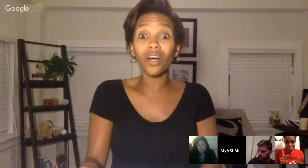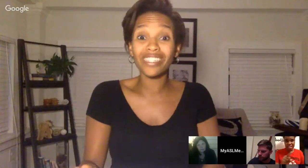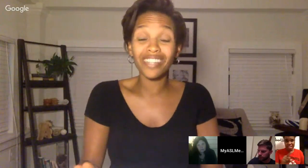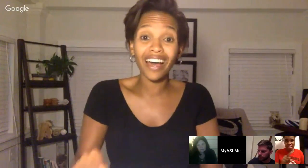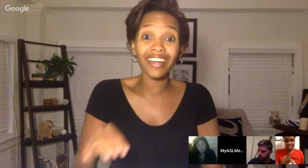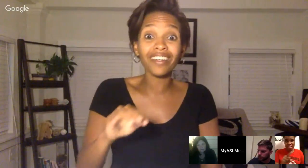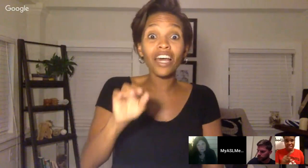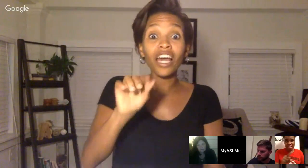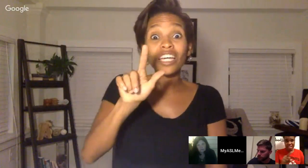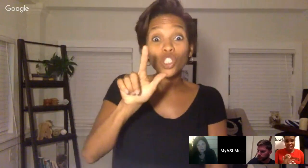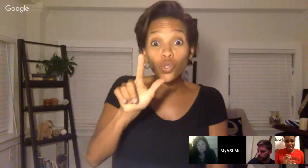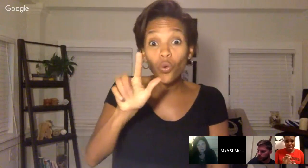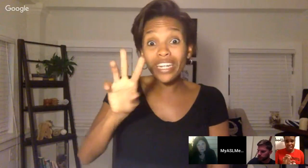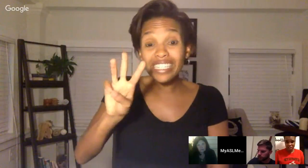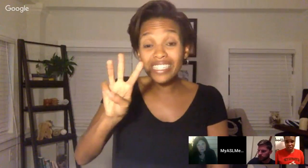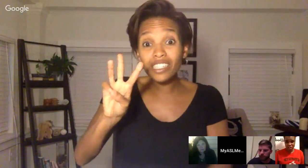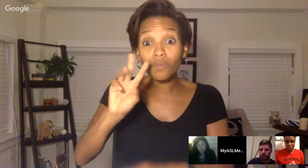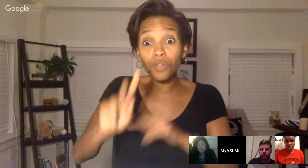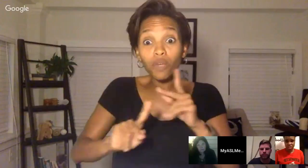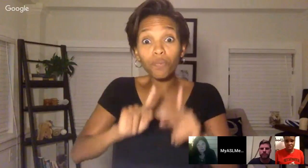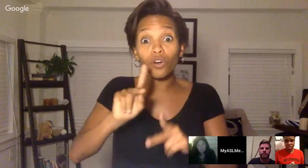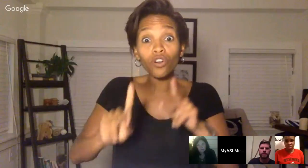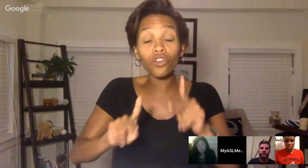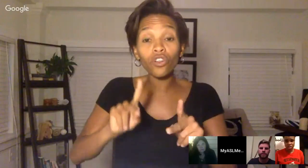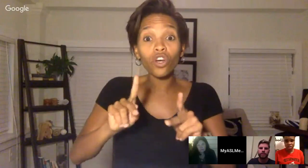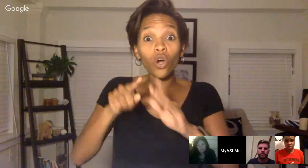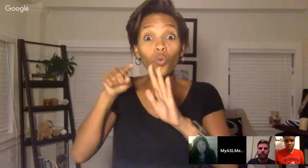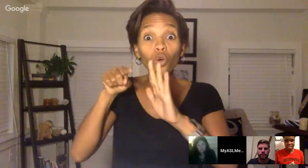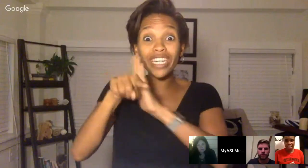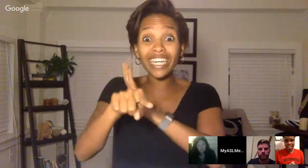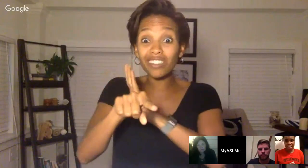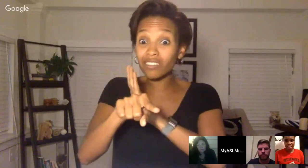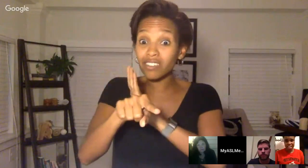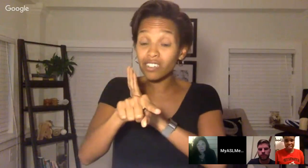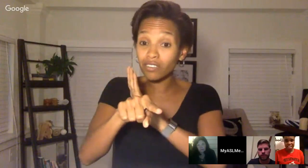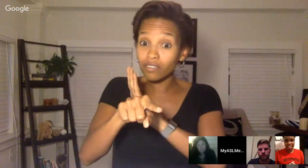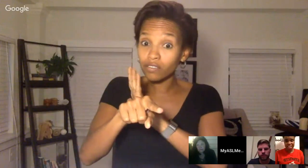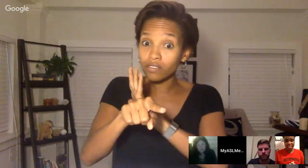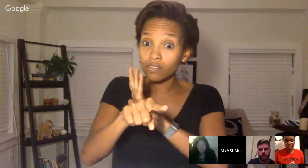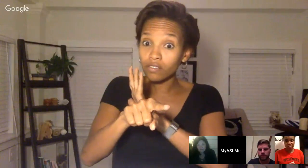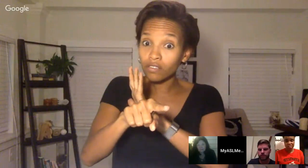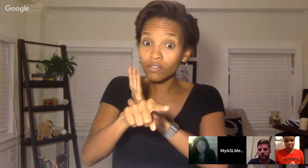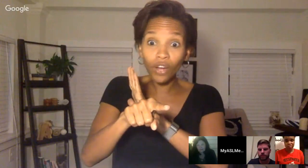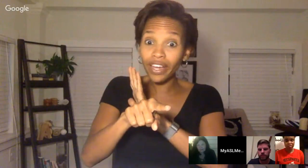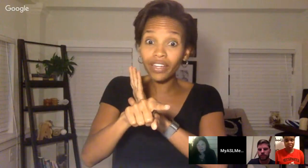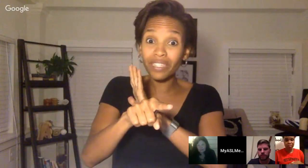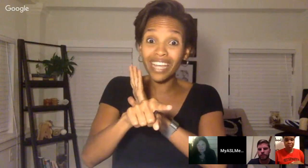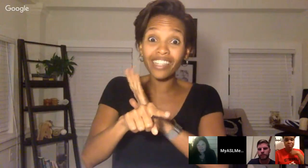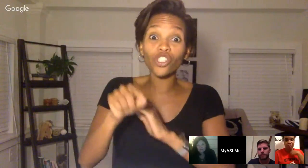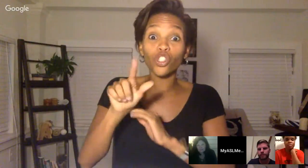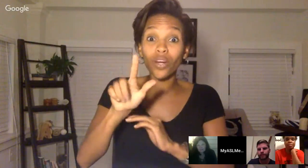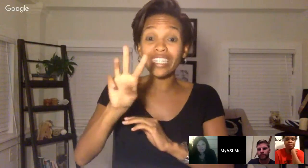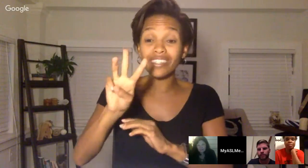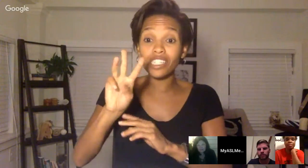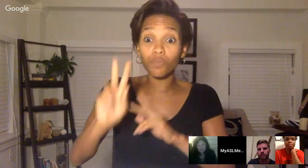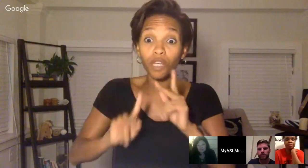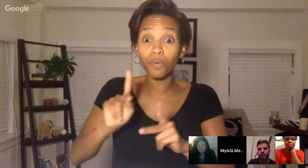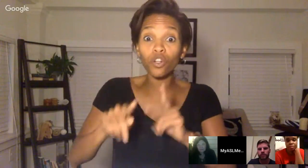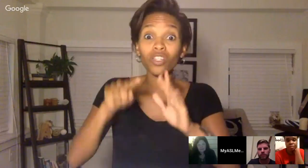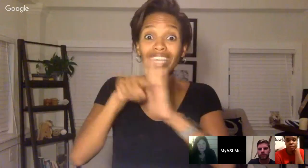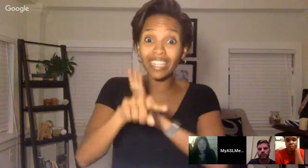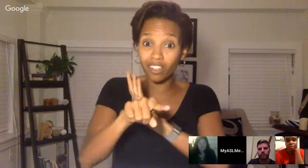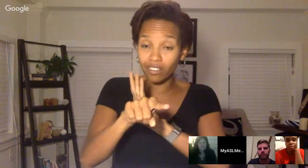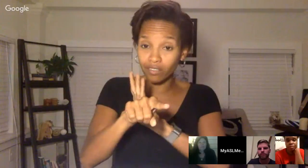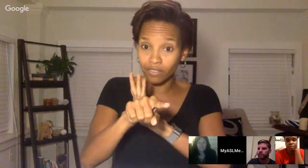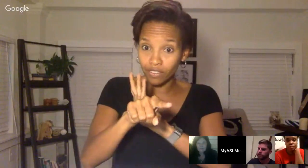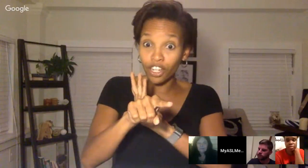you wouldn't want to sign 26 people were killed, right? Because that's 26